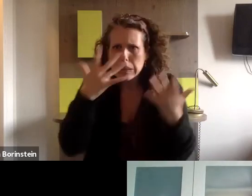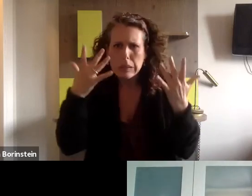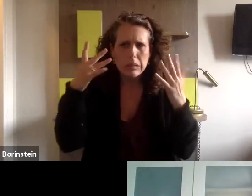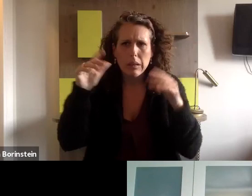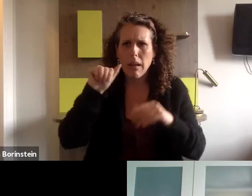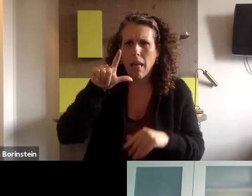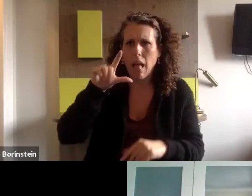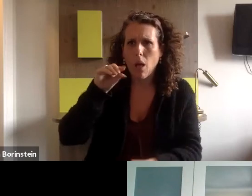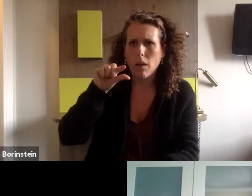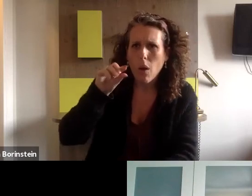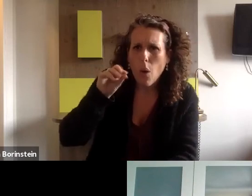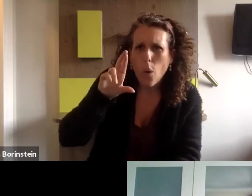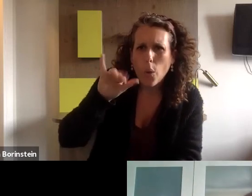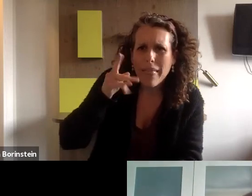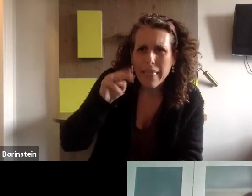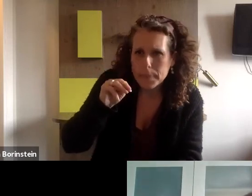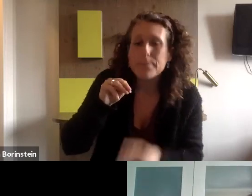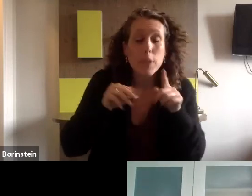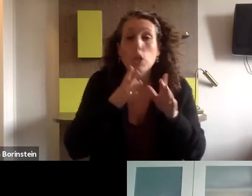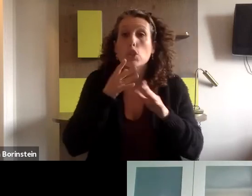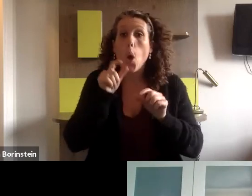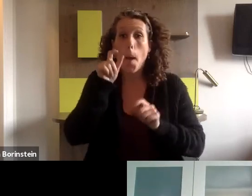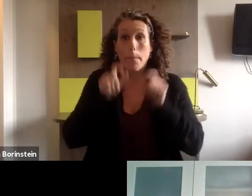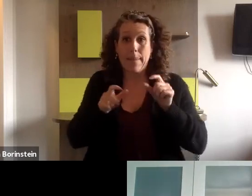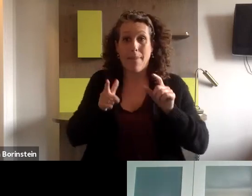that don't recognize video from people of color.